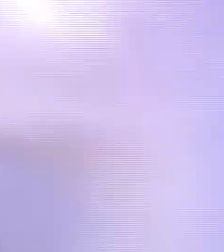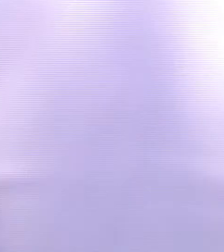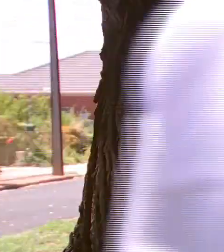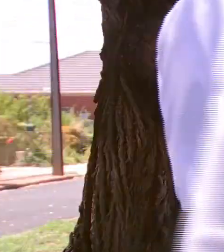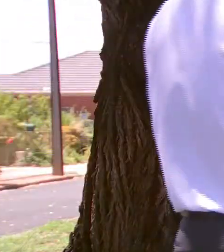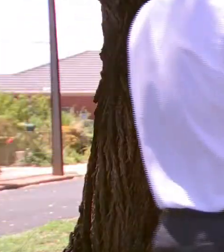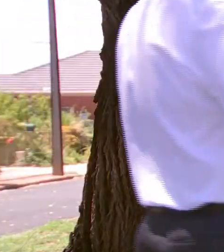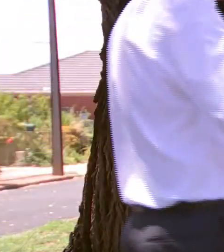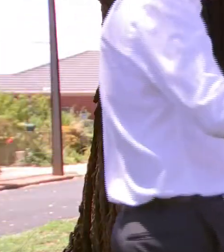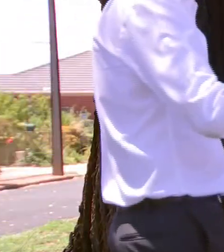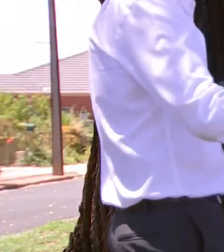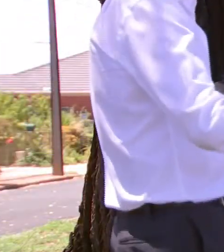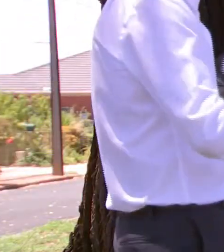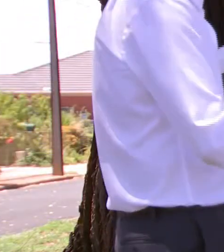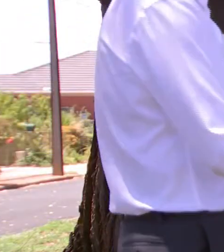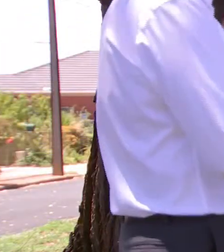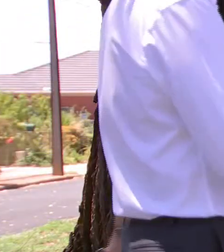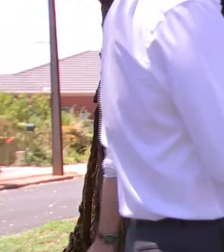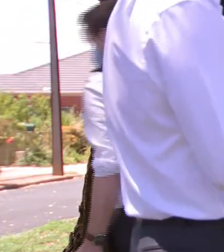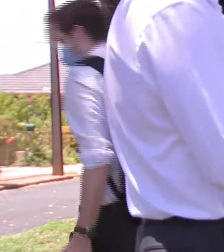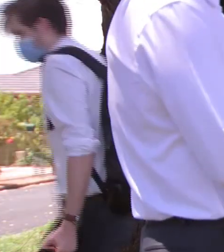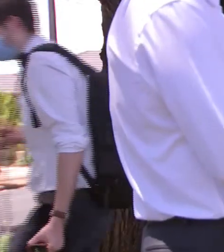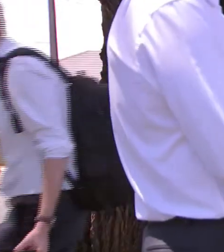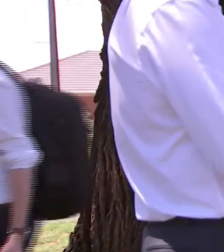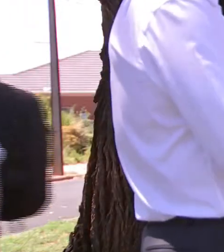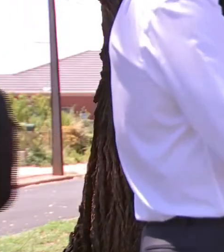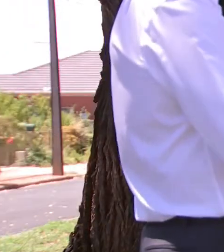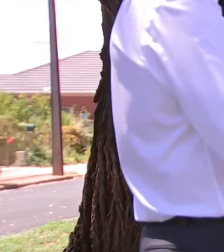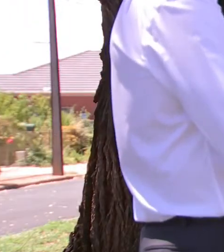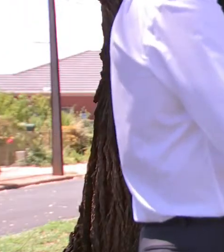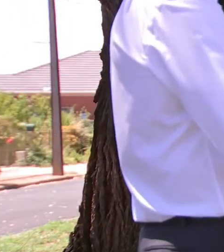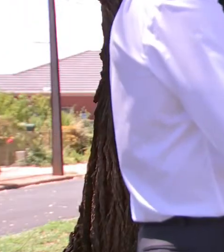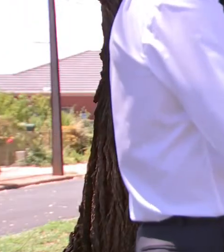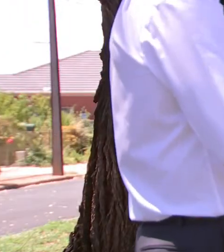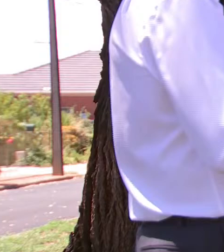Andrew? Yeah.